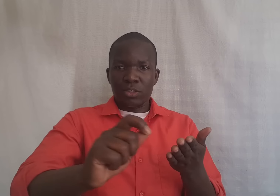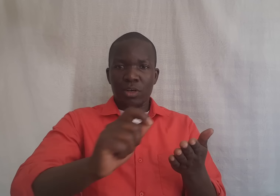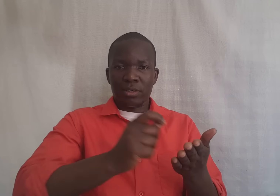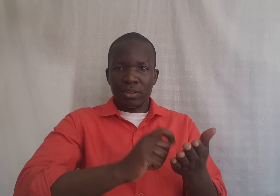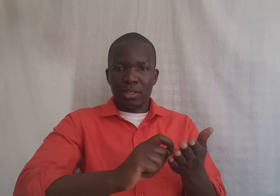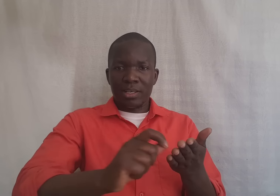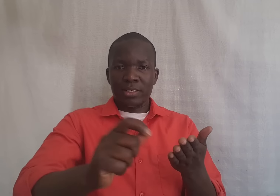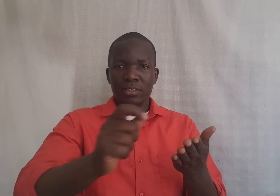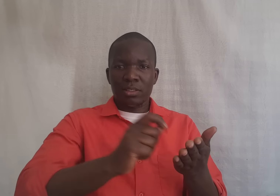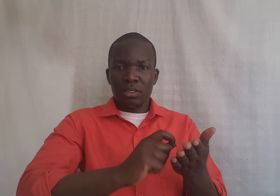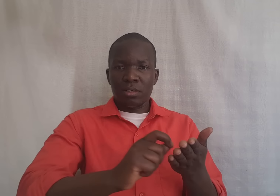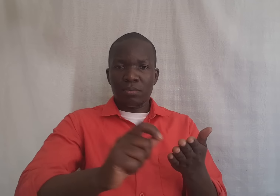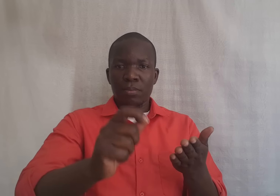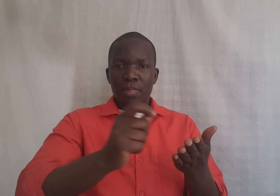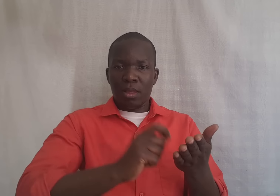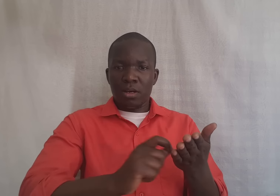one like this.